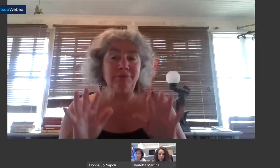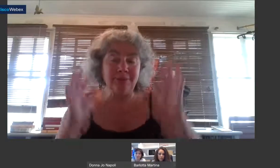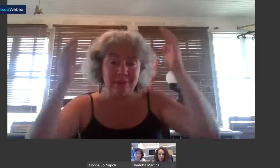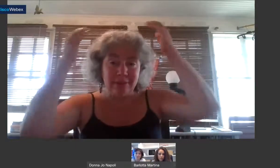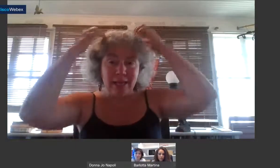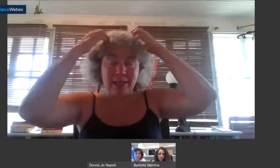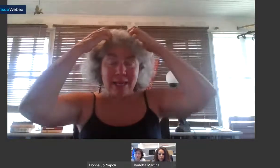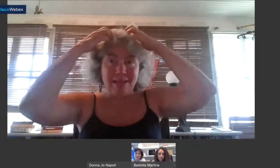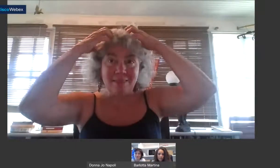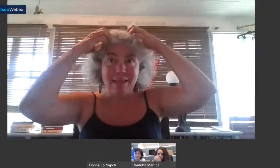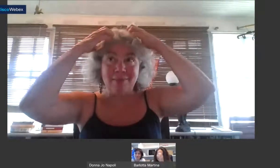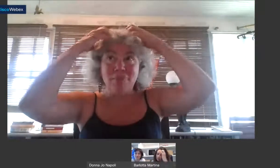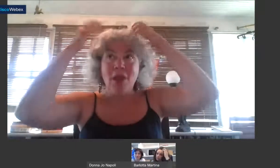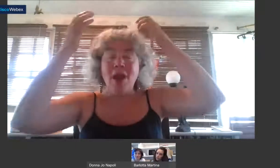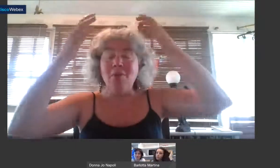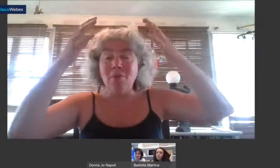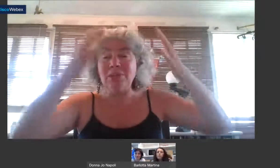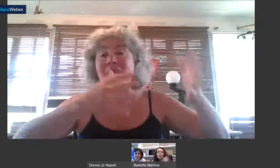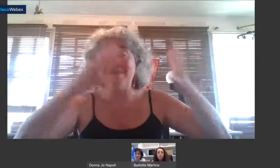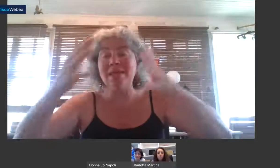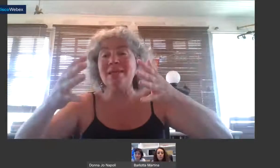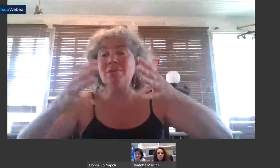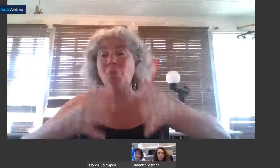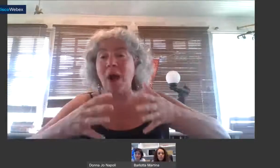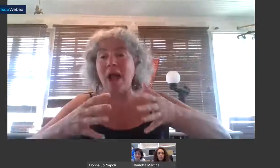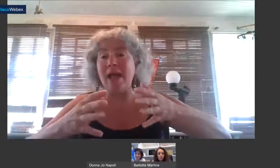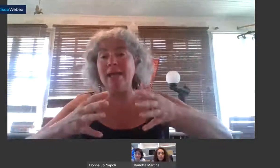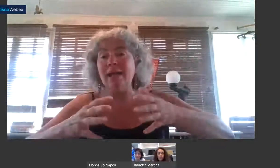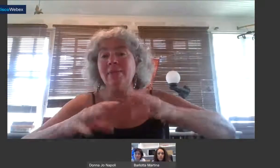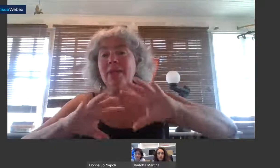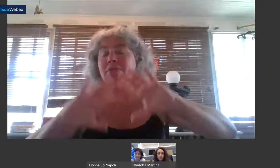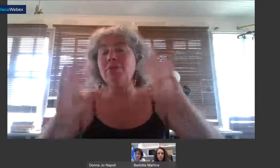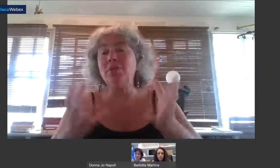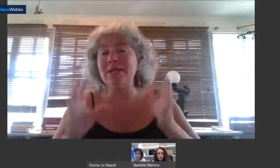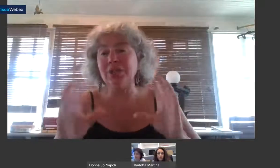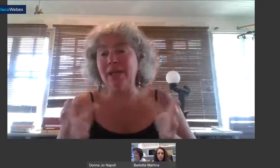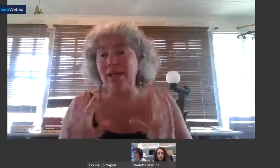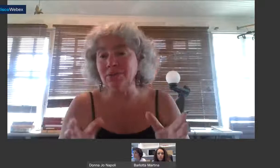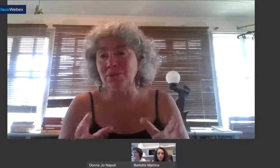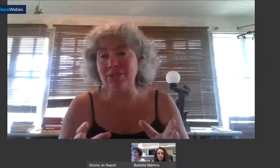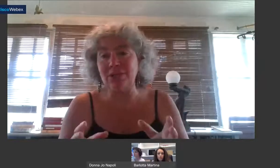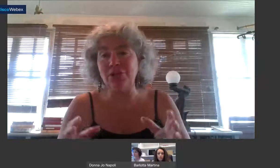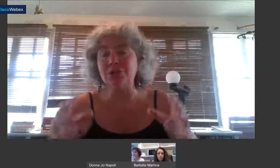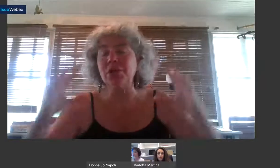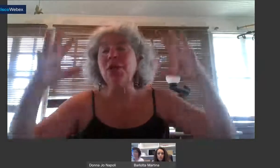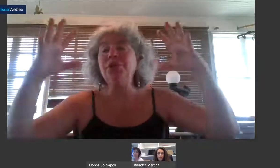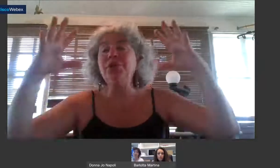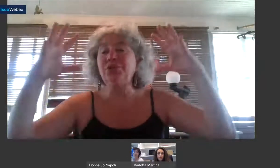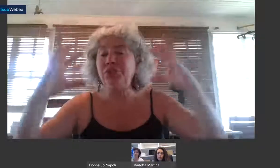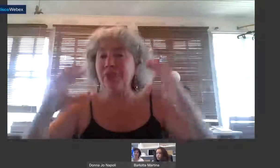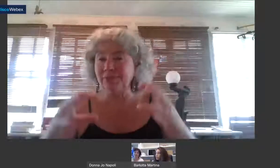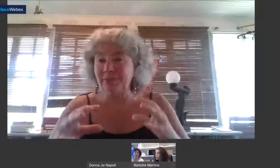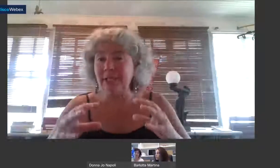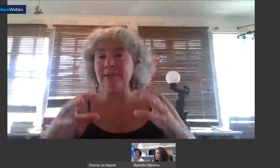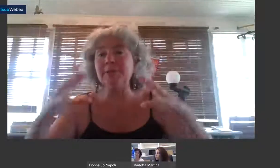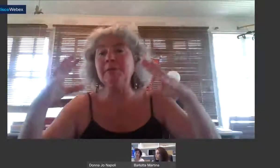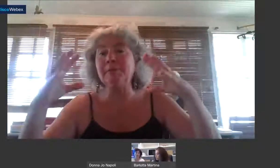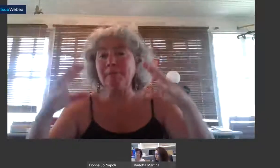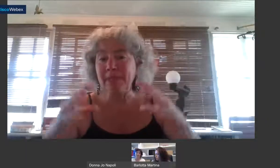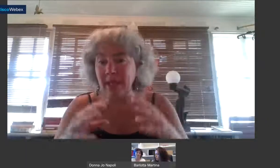different kind of thing, which I think is why in those question and answer sessions, you shift into